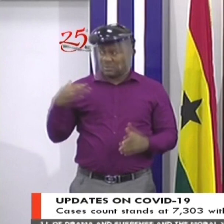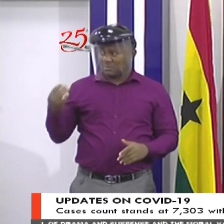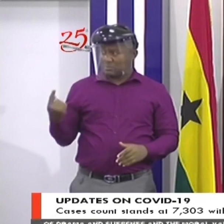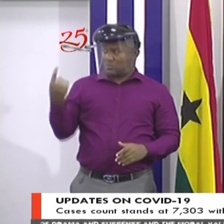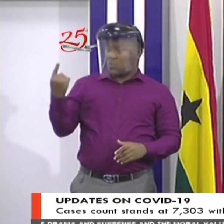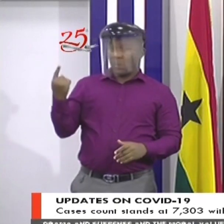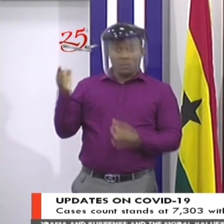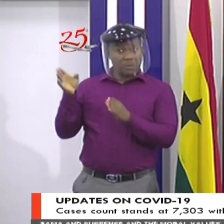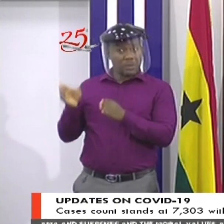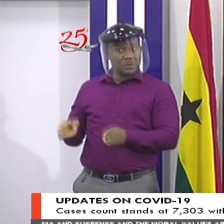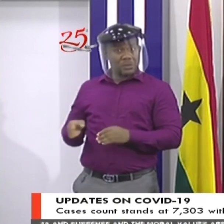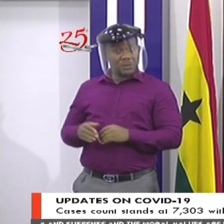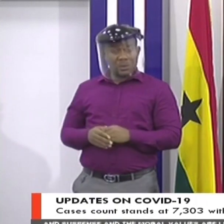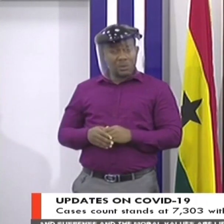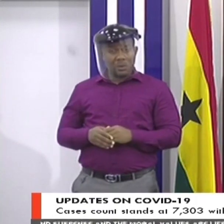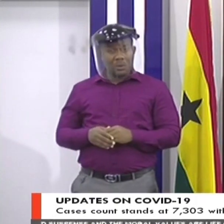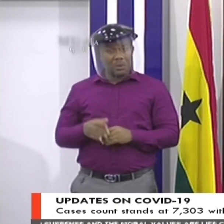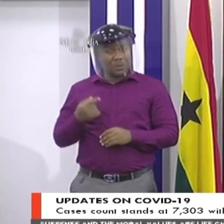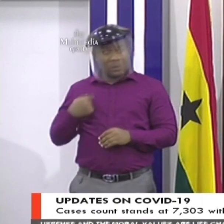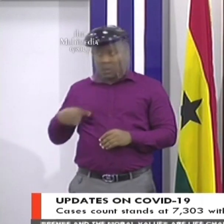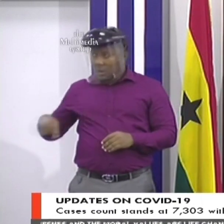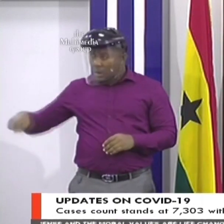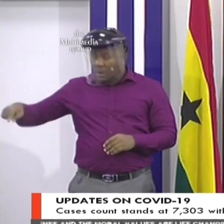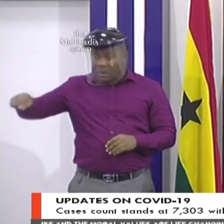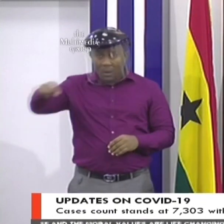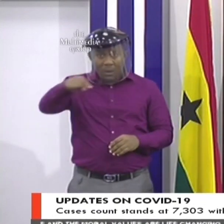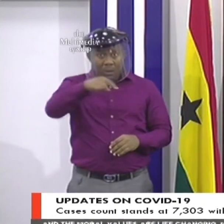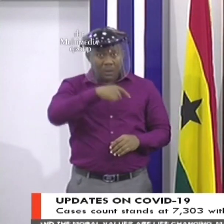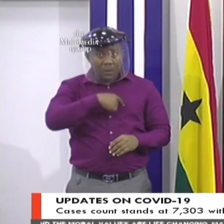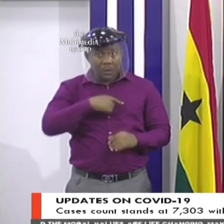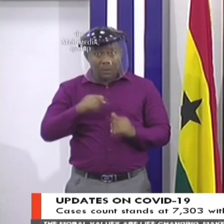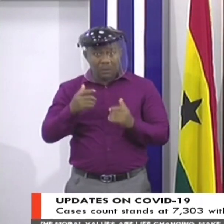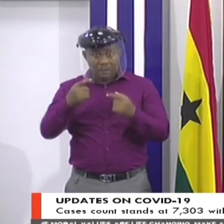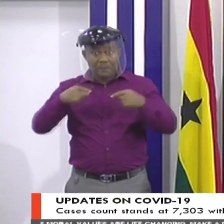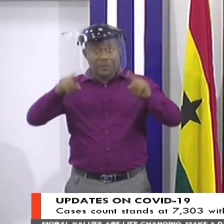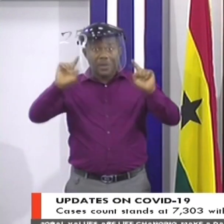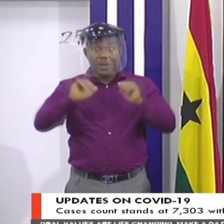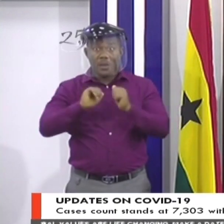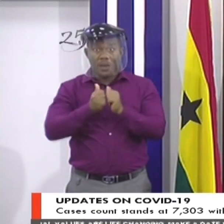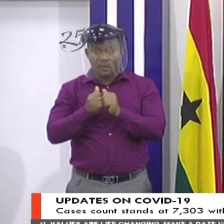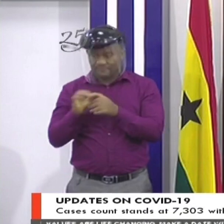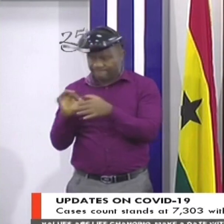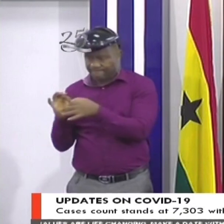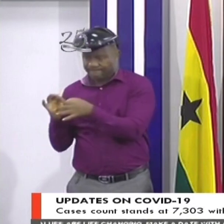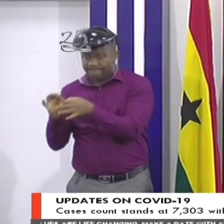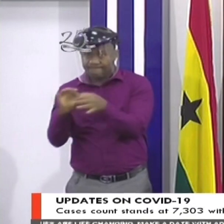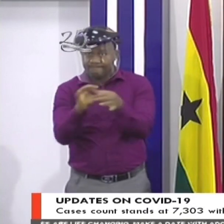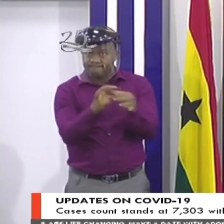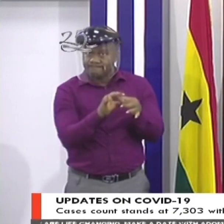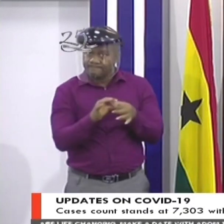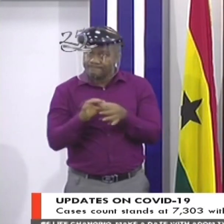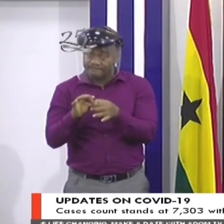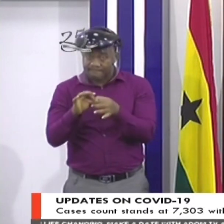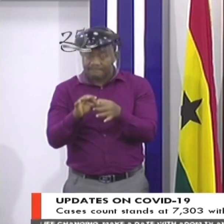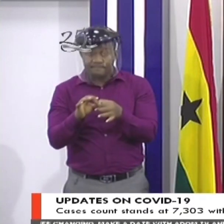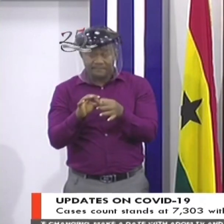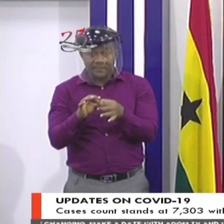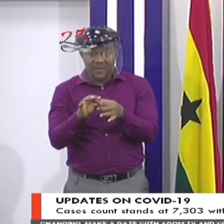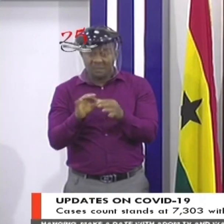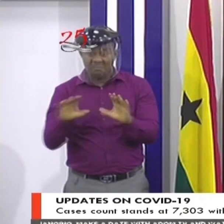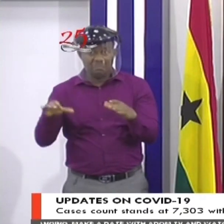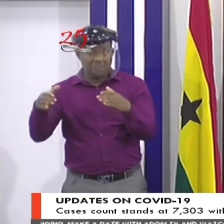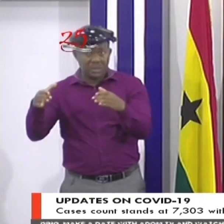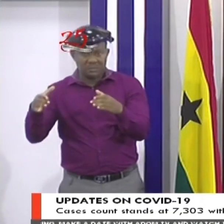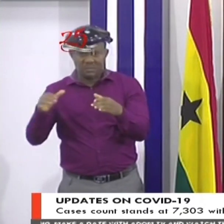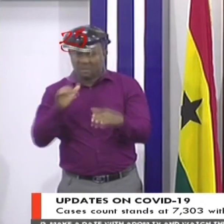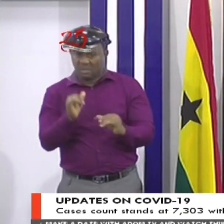individual, but we can only get through this eventually when we see ourselves as a community and